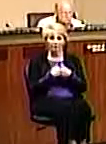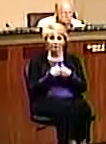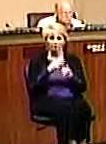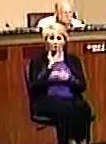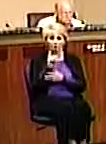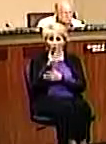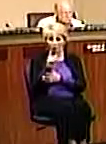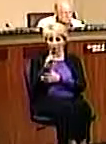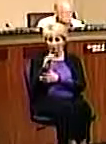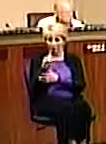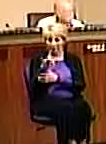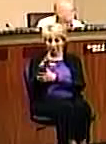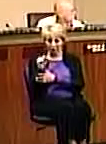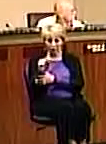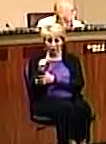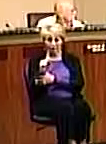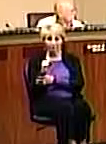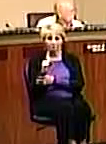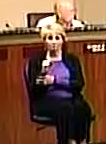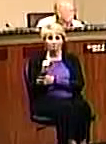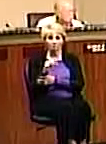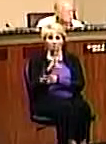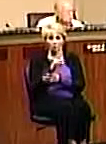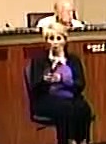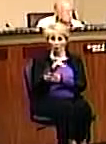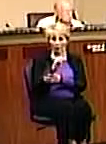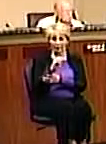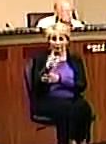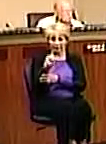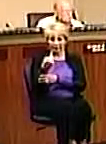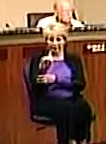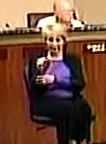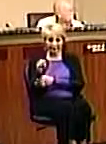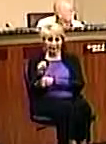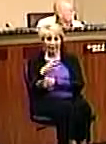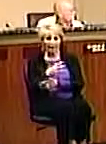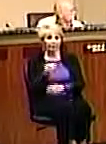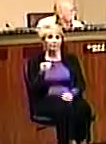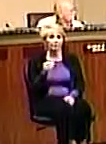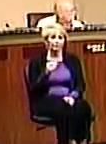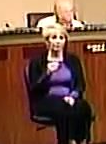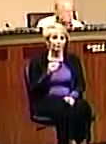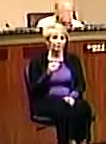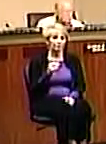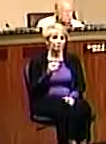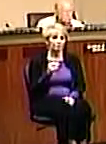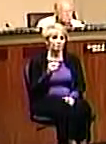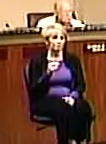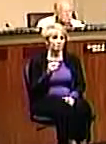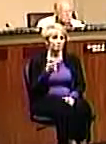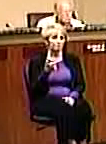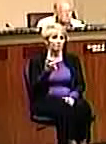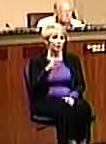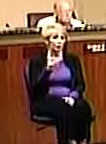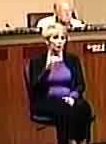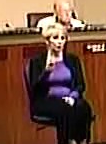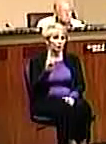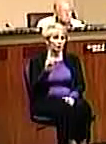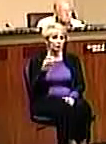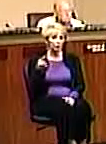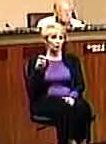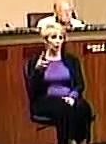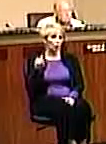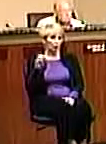Barbara Myers, and Wayne Giese, and Grace Norton. Grace